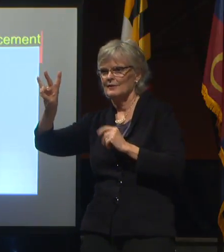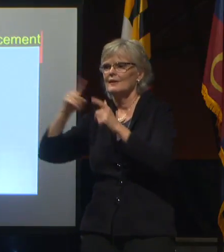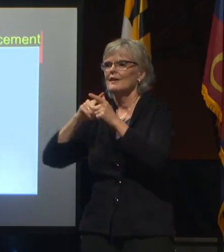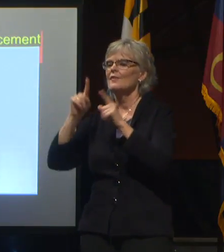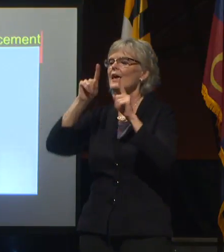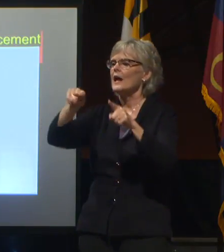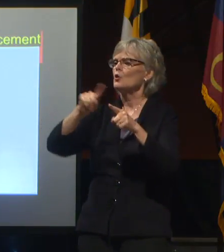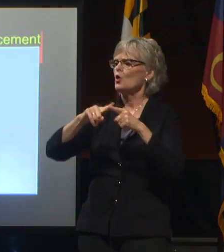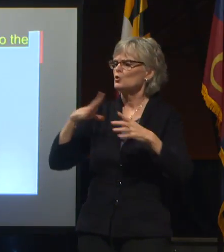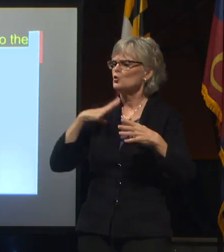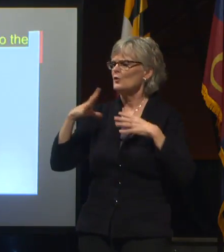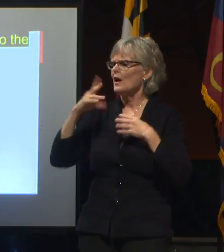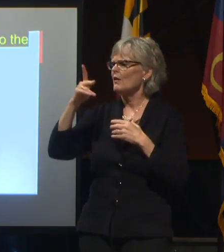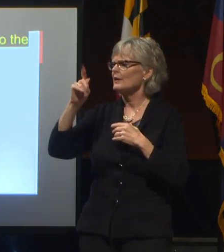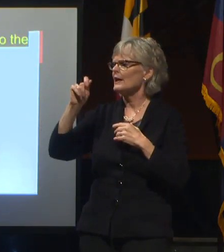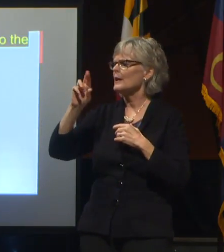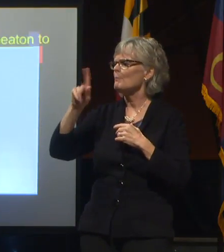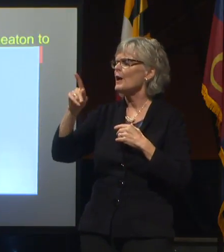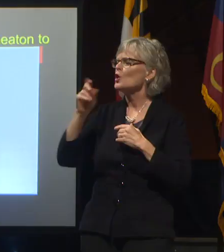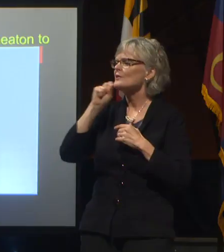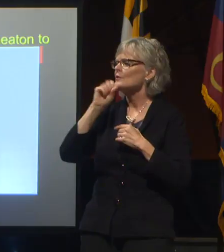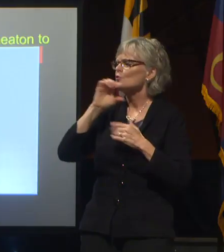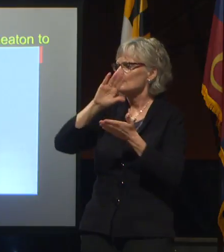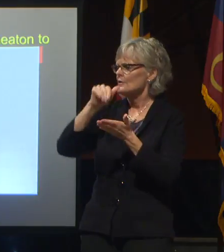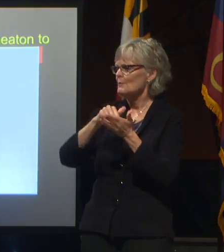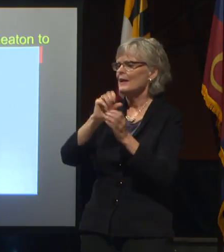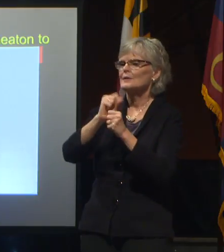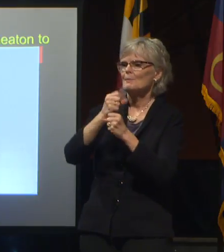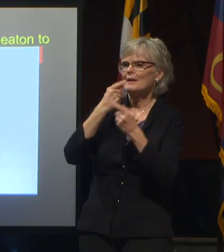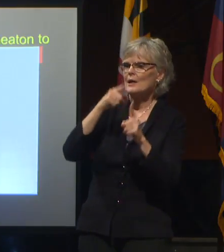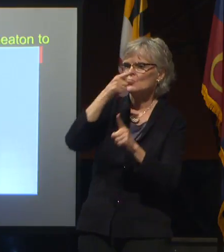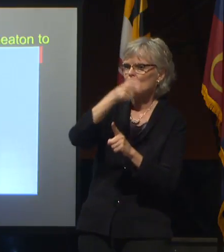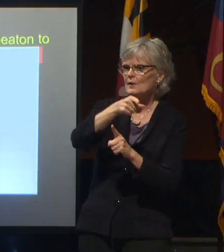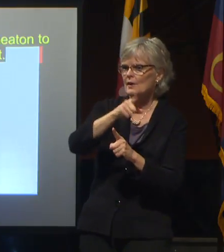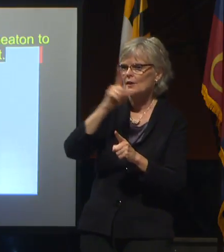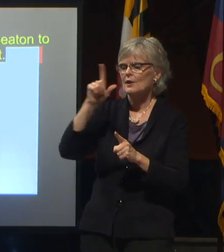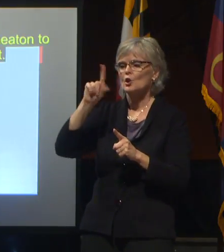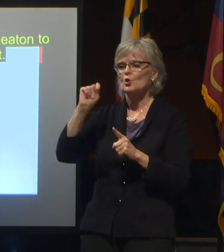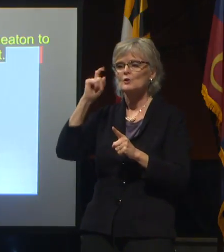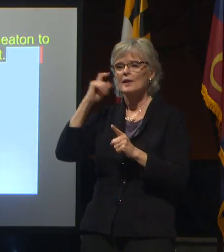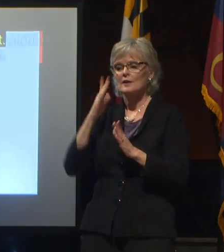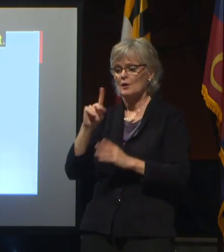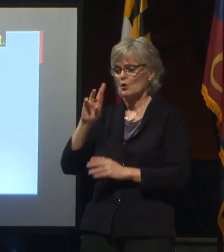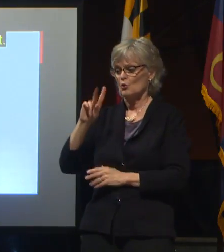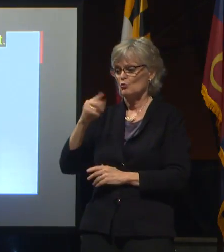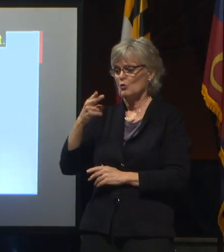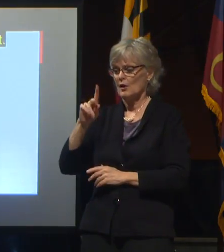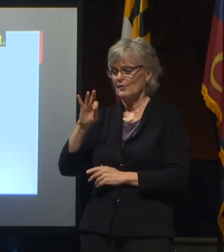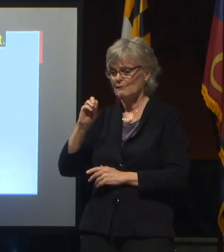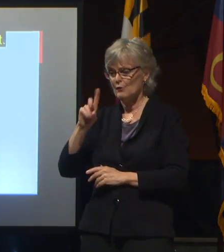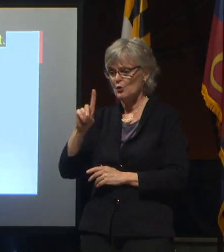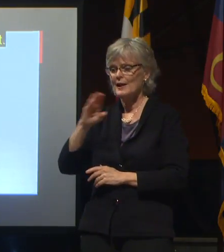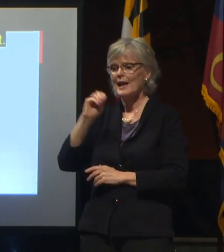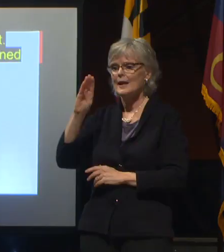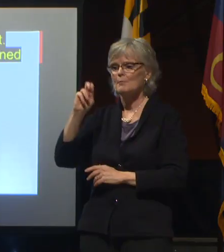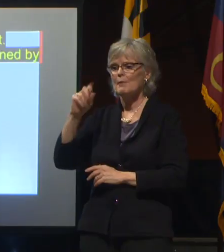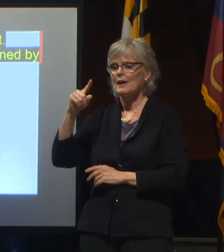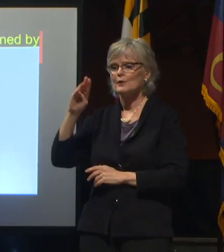Park Senior Center in Wheaton to make another important announcement. Lieutenant Governor Rutherford will be joined by Environment Secretary Ben